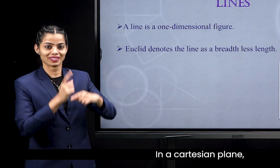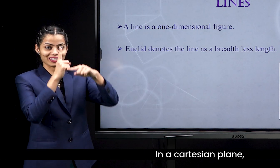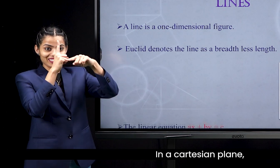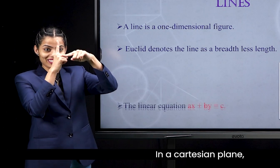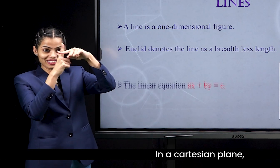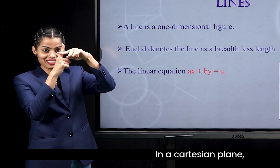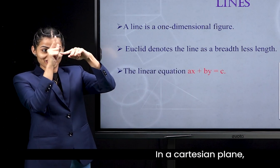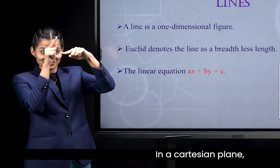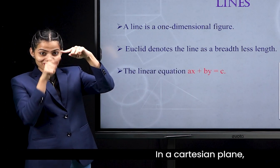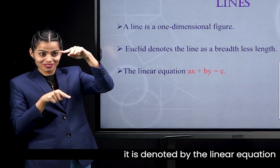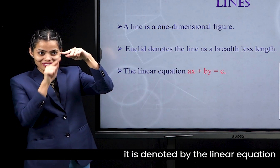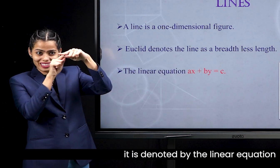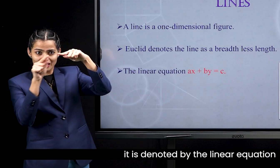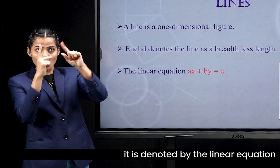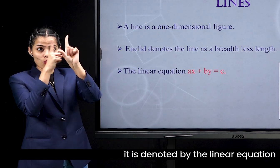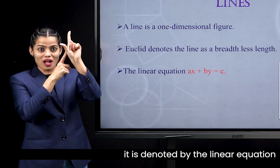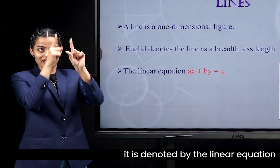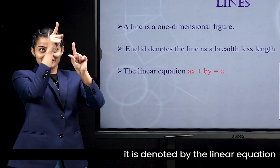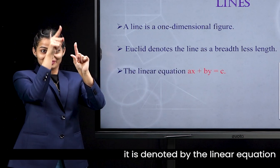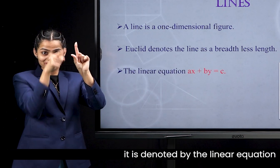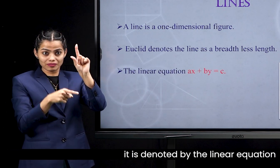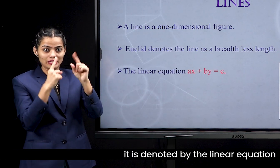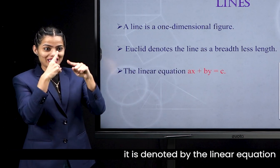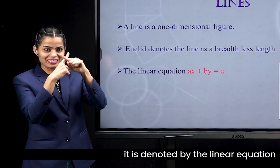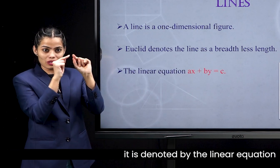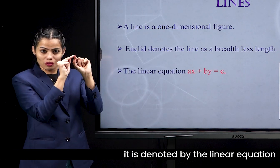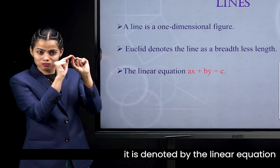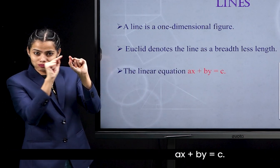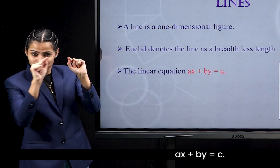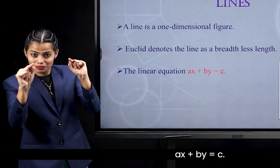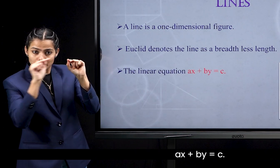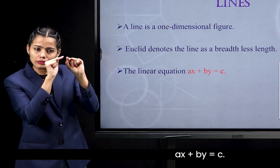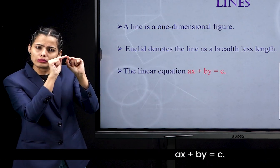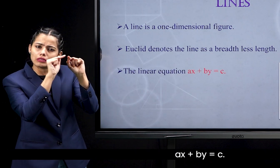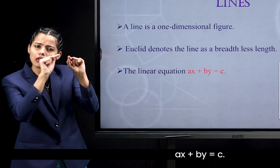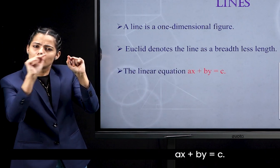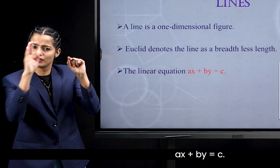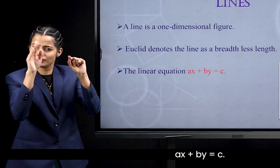In a Cartesian plane, it is denoted by the linear equation ax plus